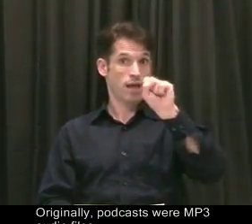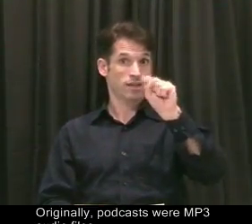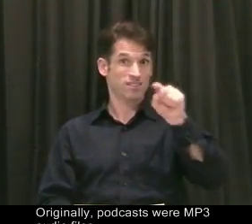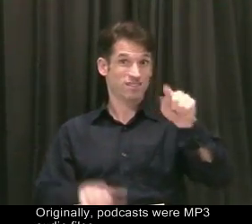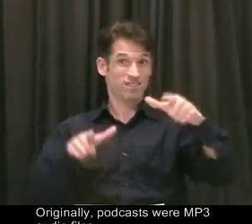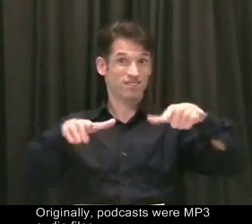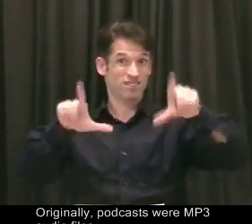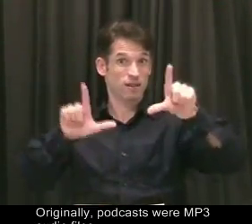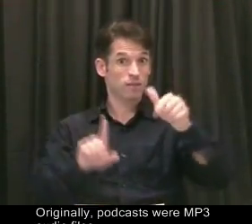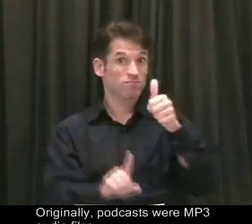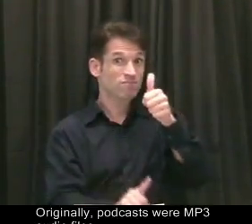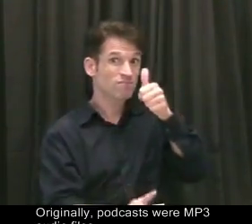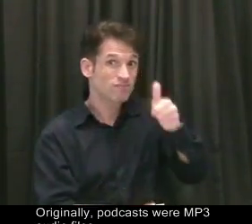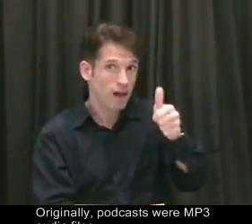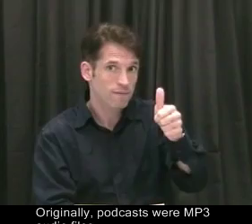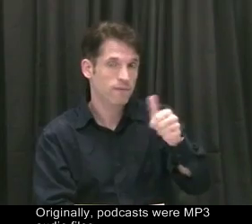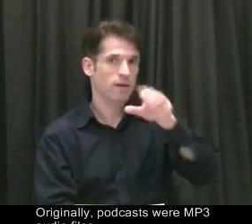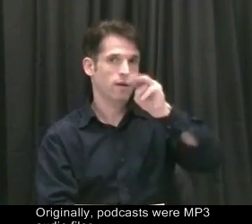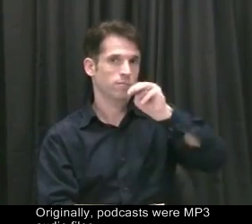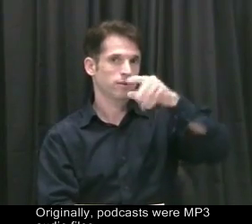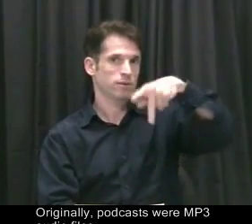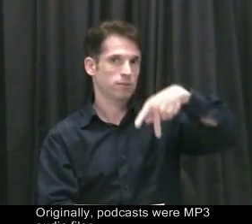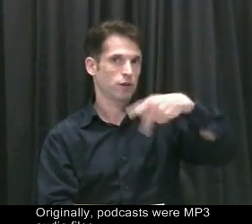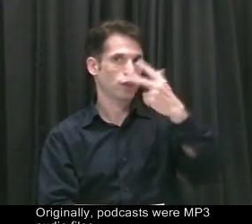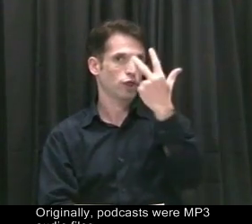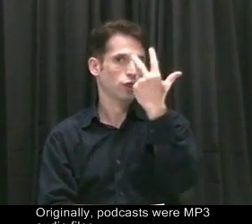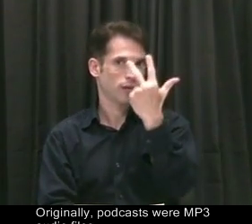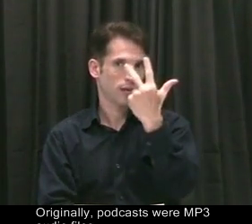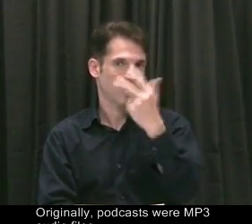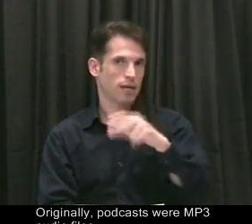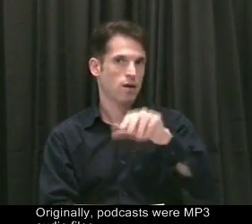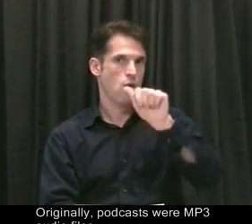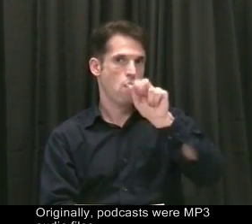Originally, podcasts were MP3 audio files.